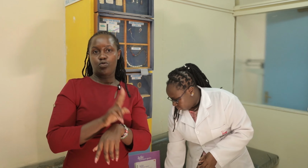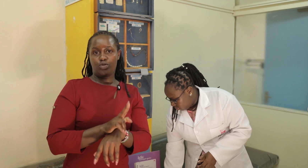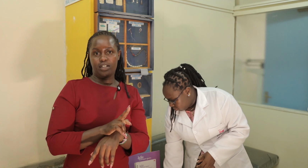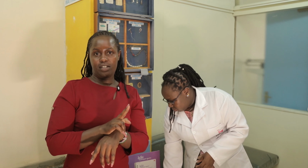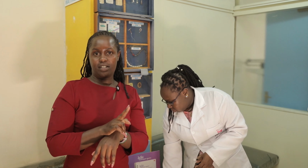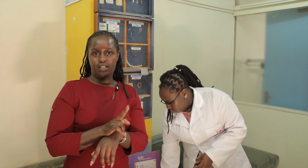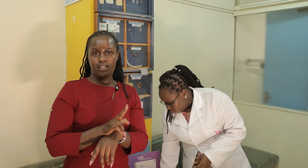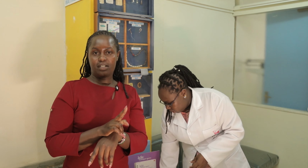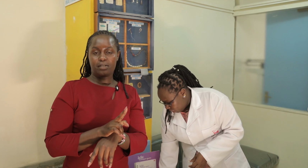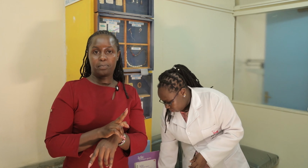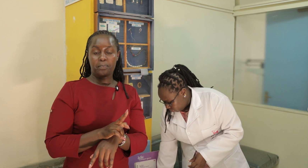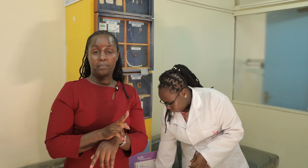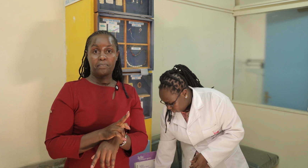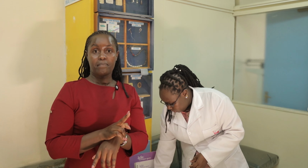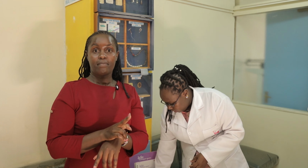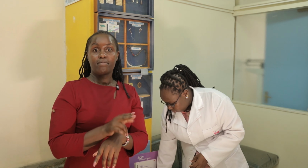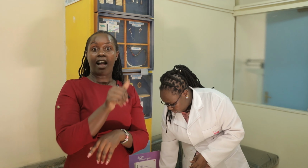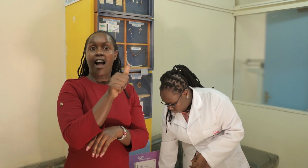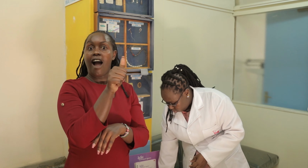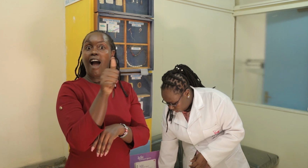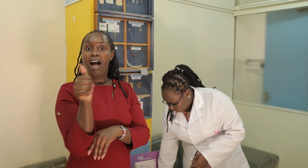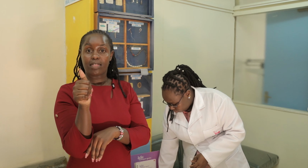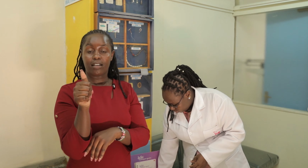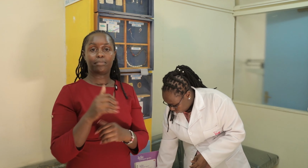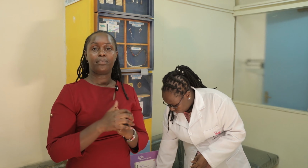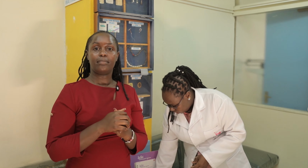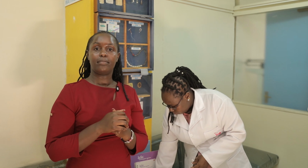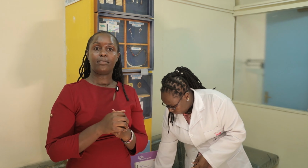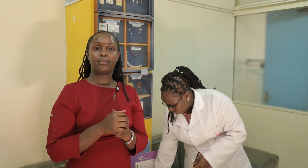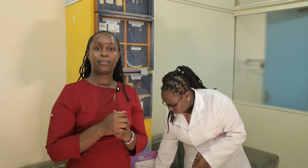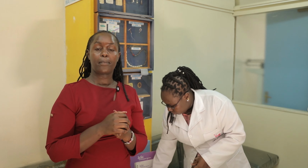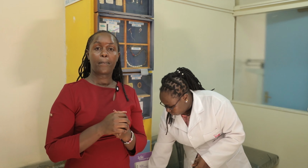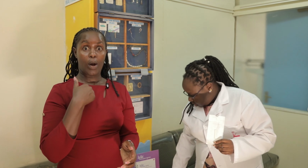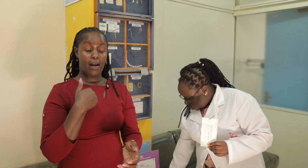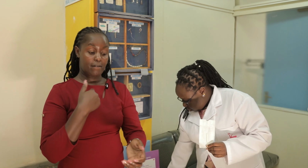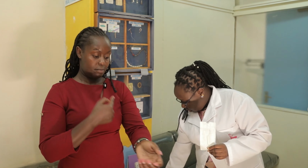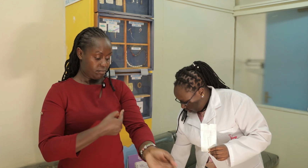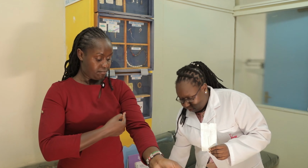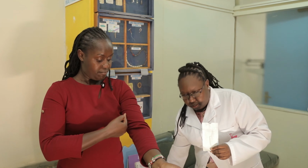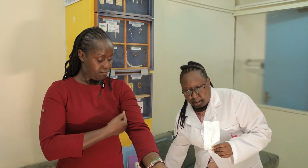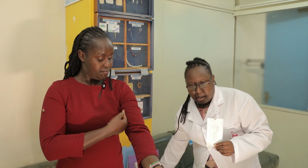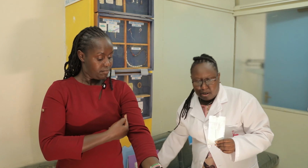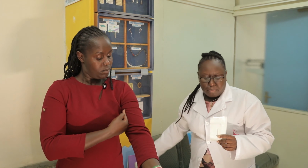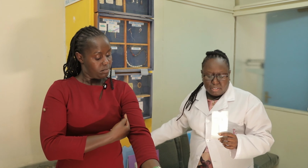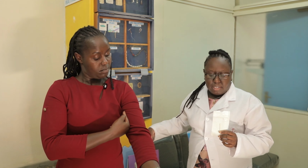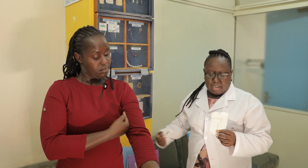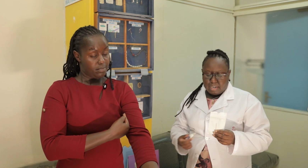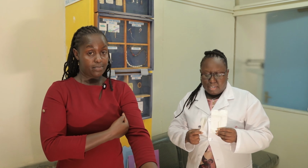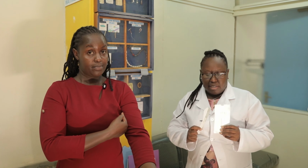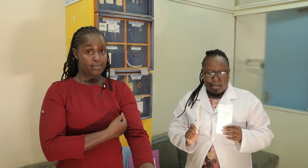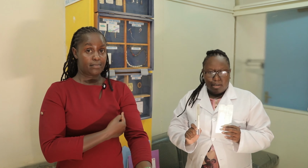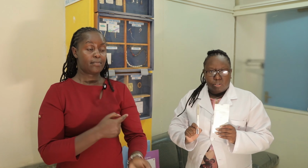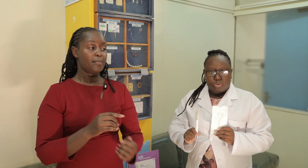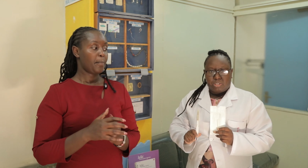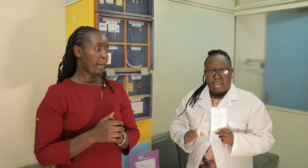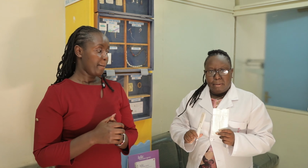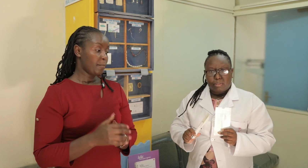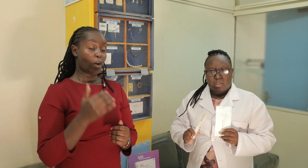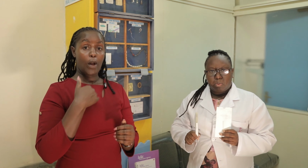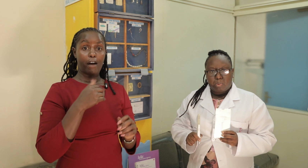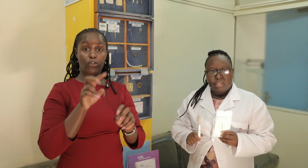So the other family planning method we have is the implants. We have basically